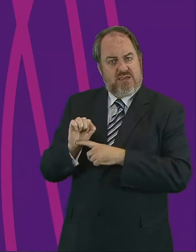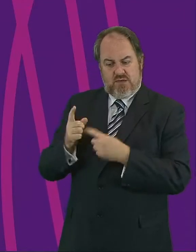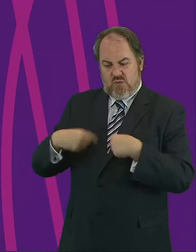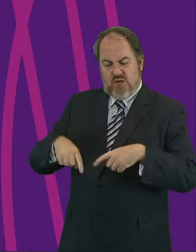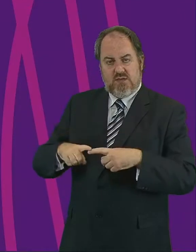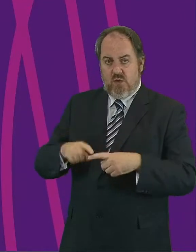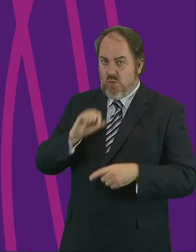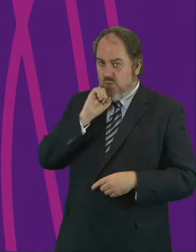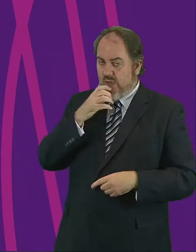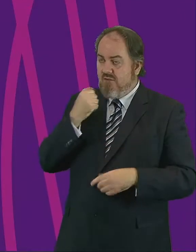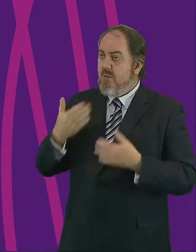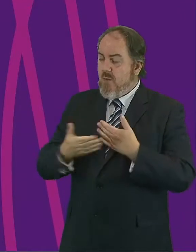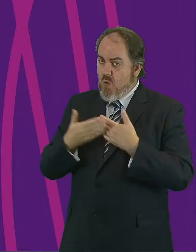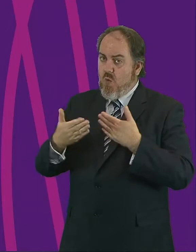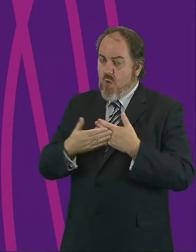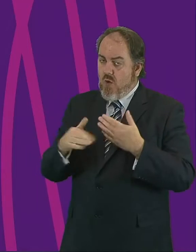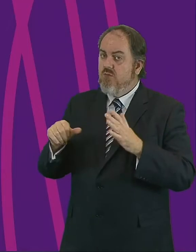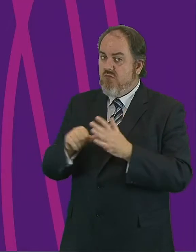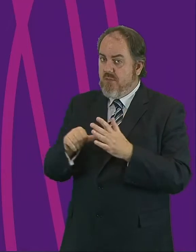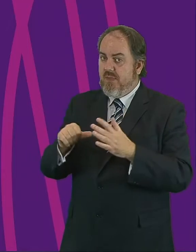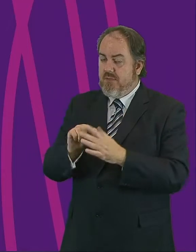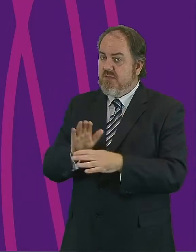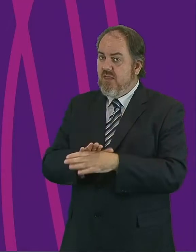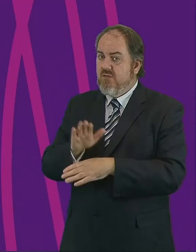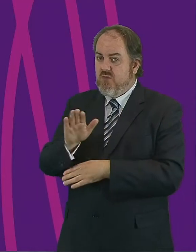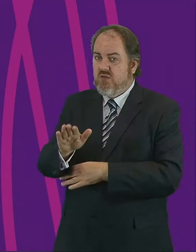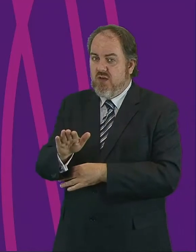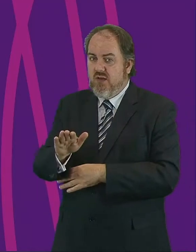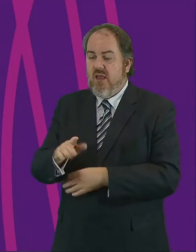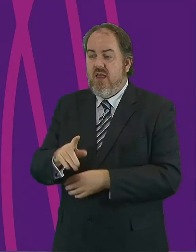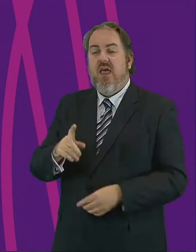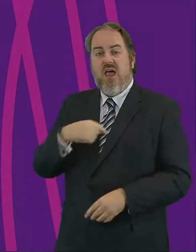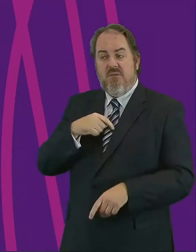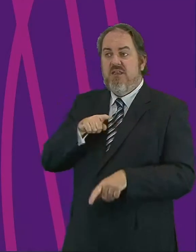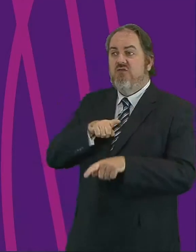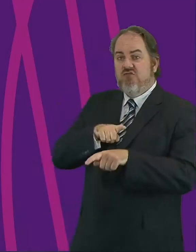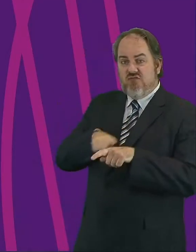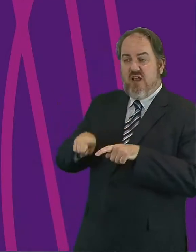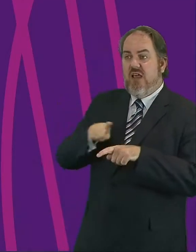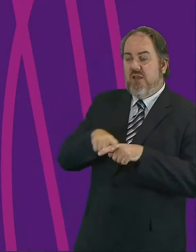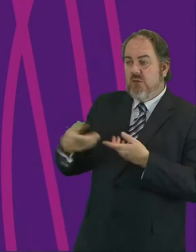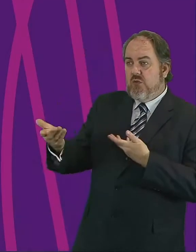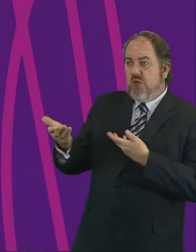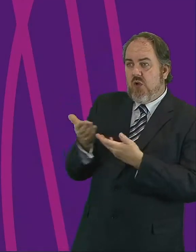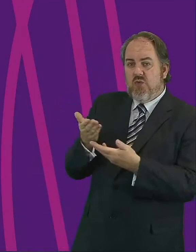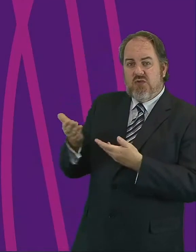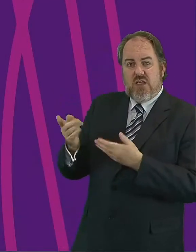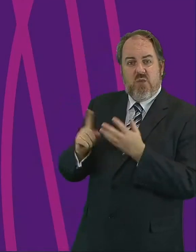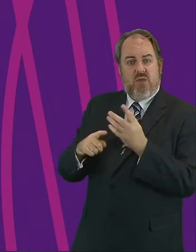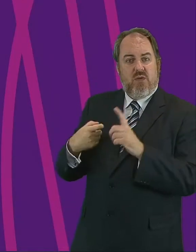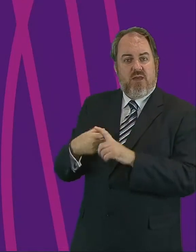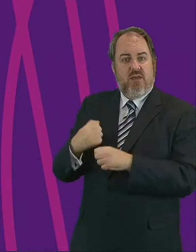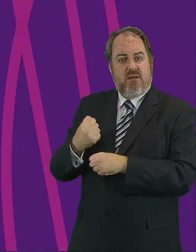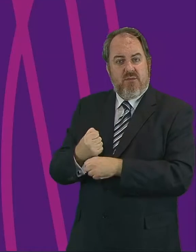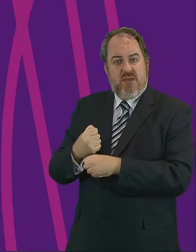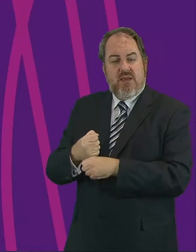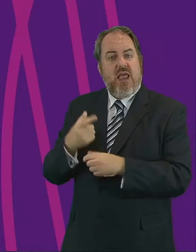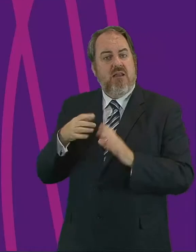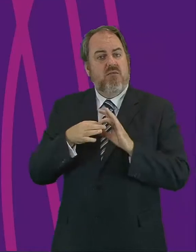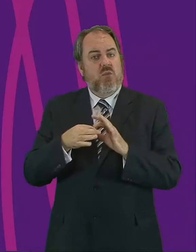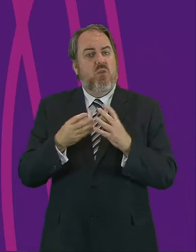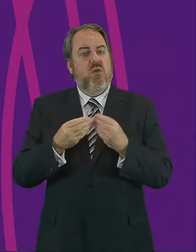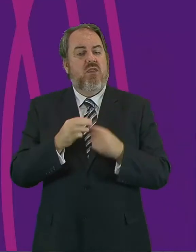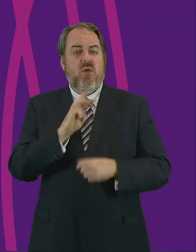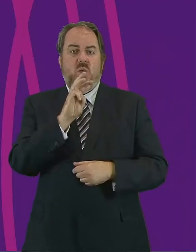even more problems. That is the nature of the agreement that I have sought and have on a practical basis, for example, with the Welsh Government, the Welsh Labour